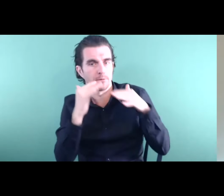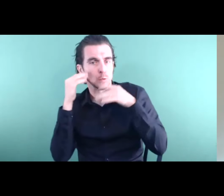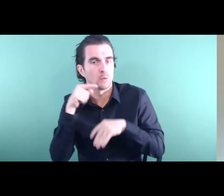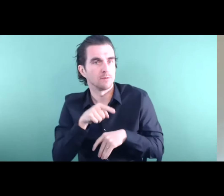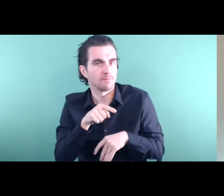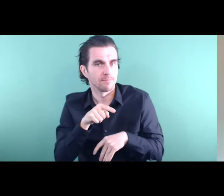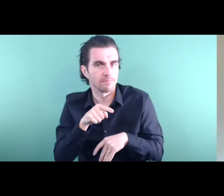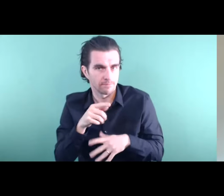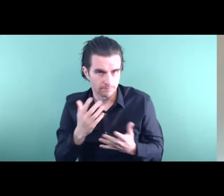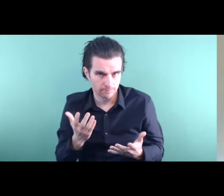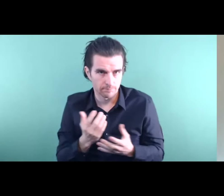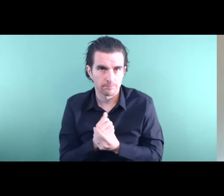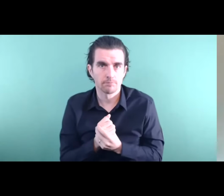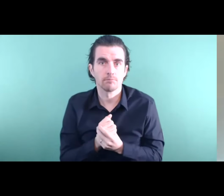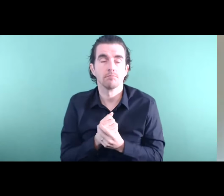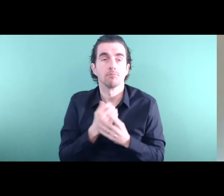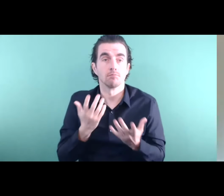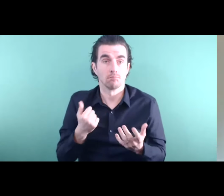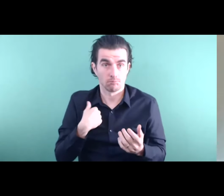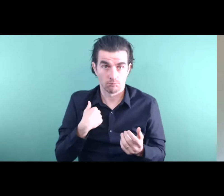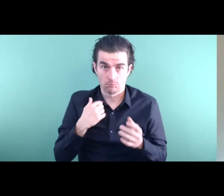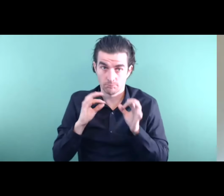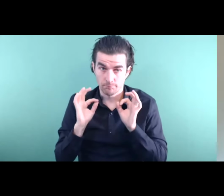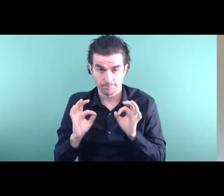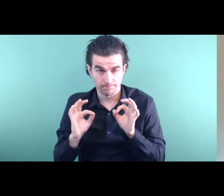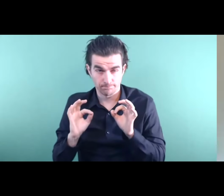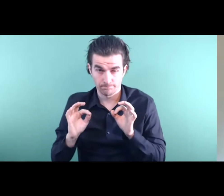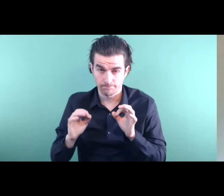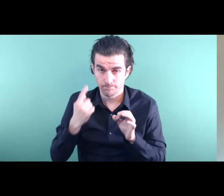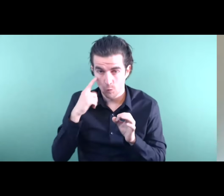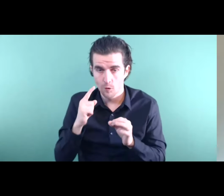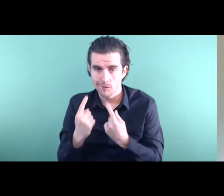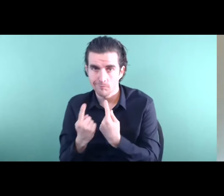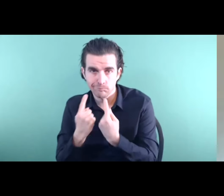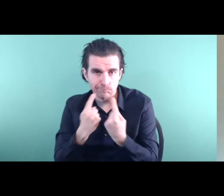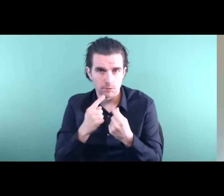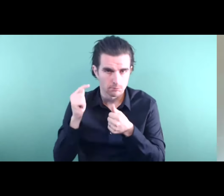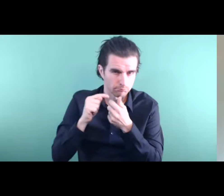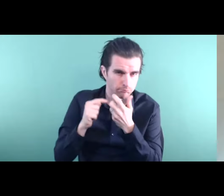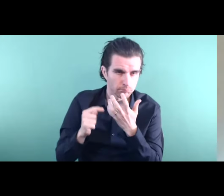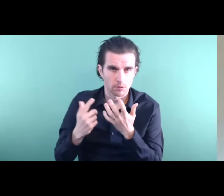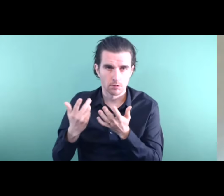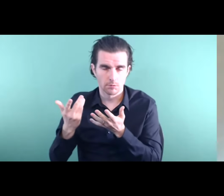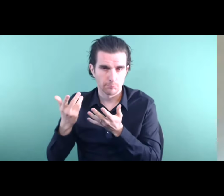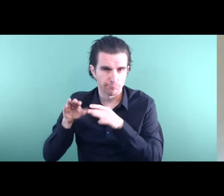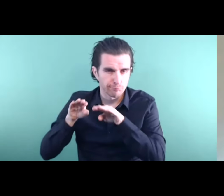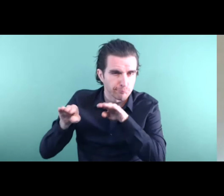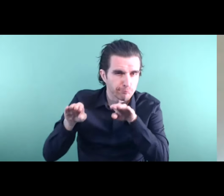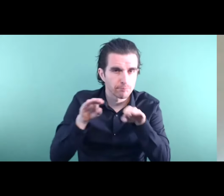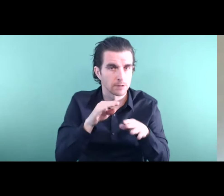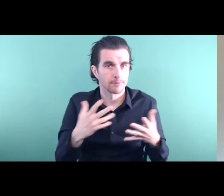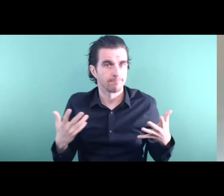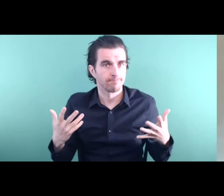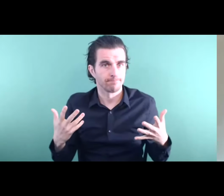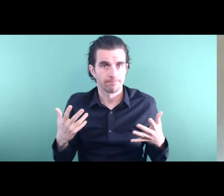can influence and has influenced a very important discussion when it comes really to